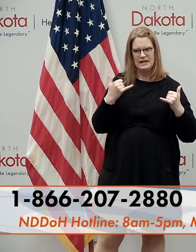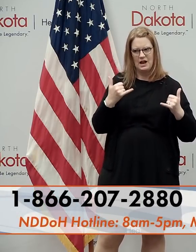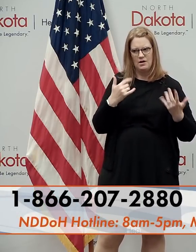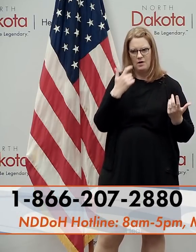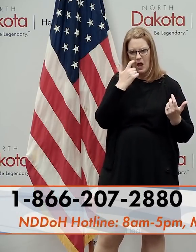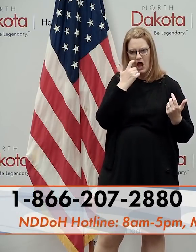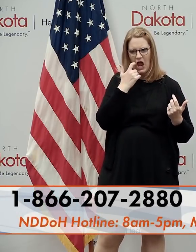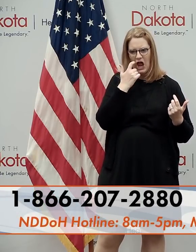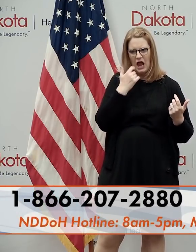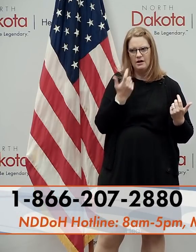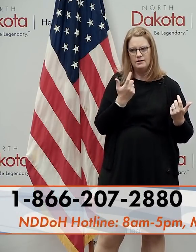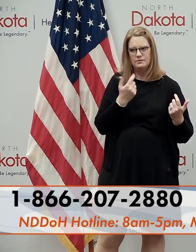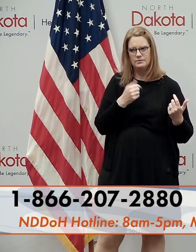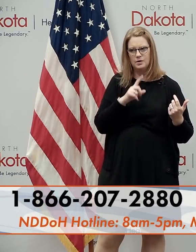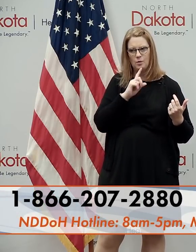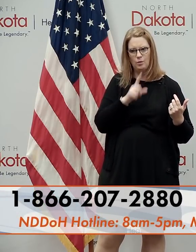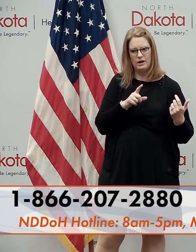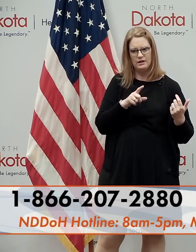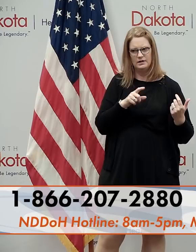to hear,